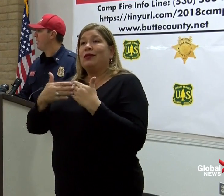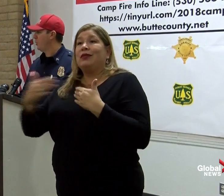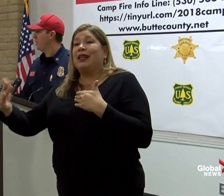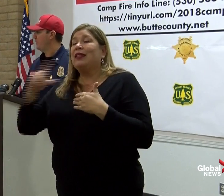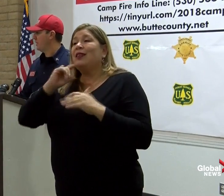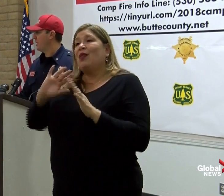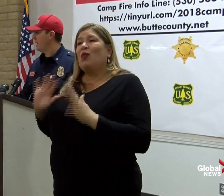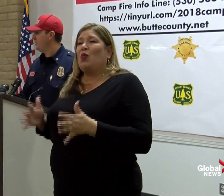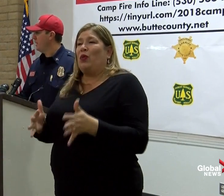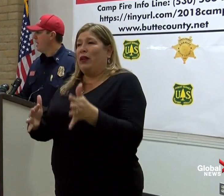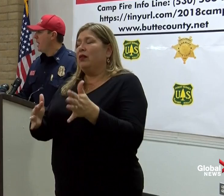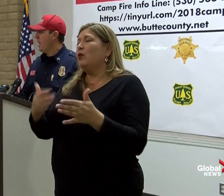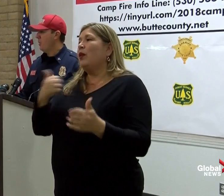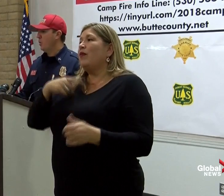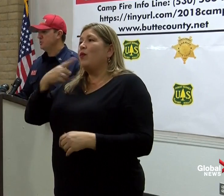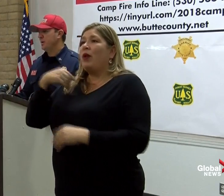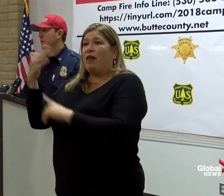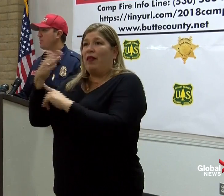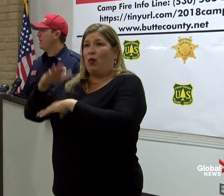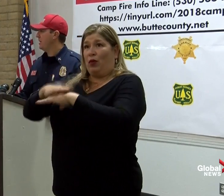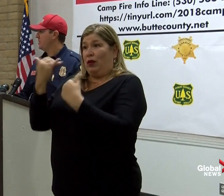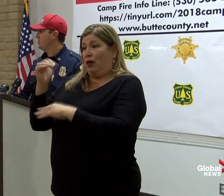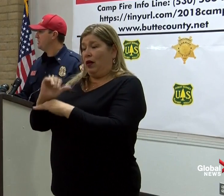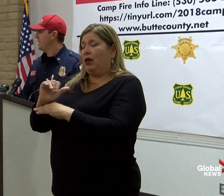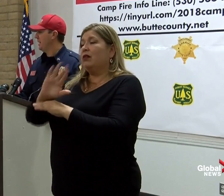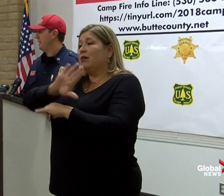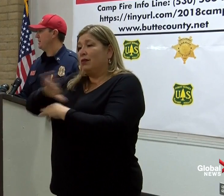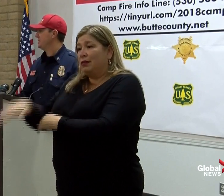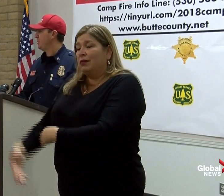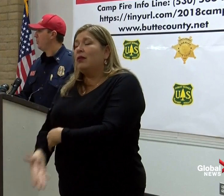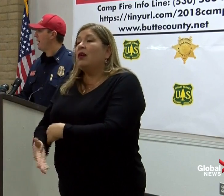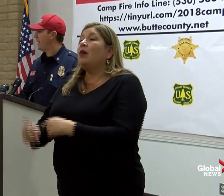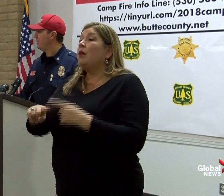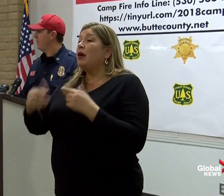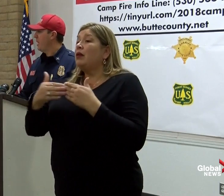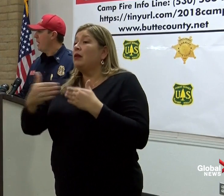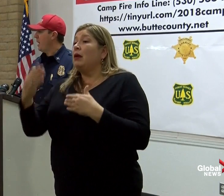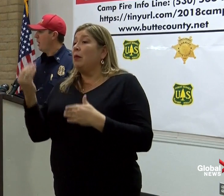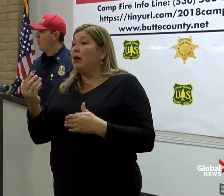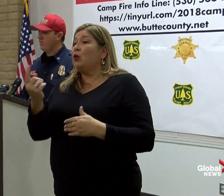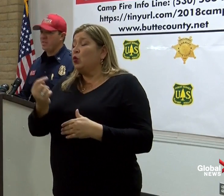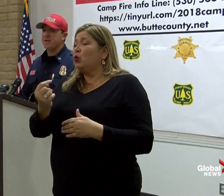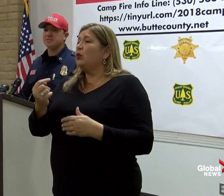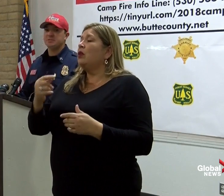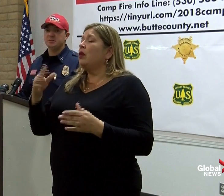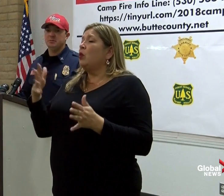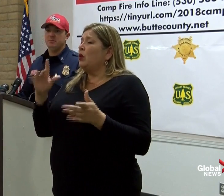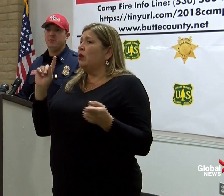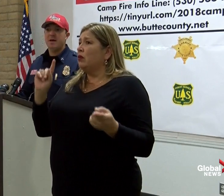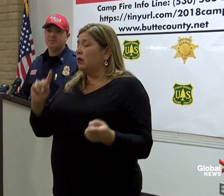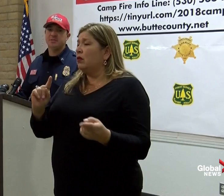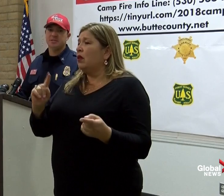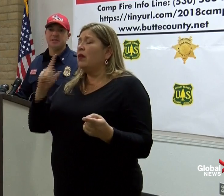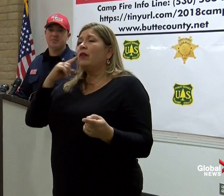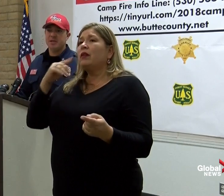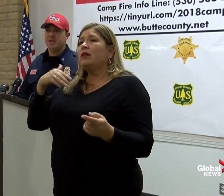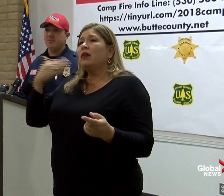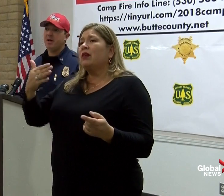the red flag warning for tonight. Once we get into Monday and Tuesday and get in a stable pattern, over the last